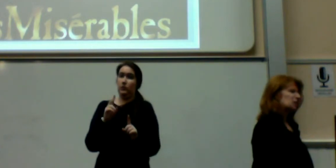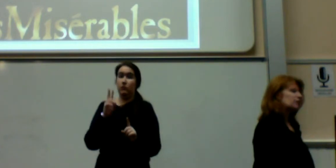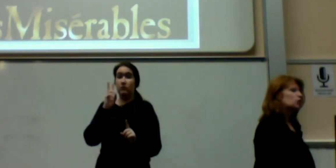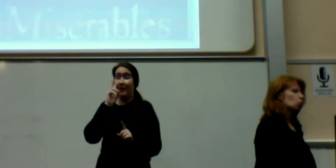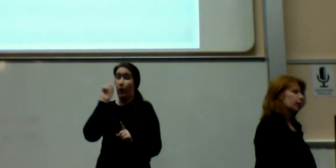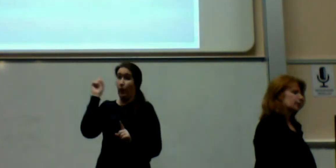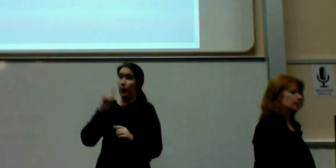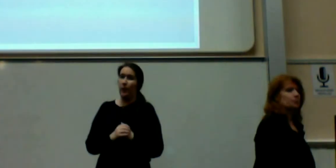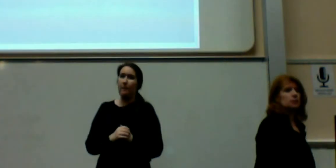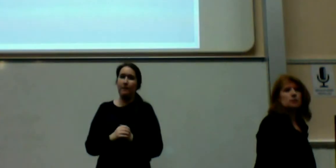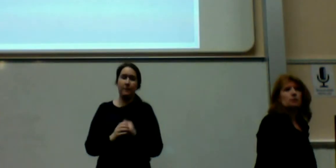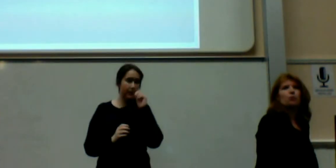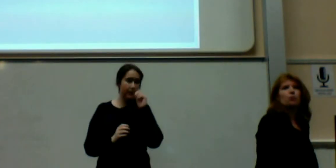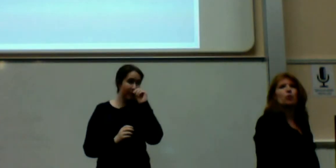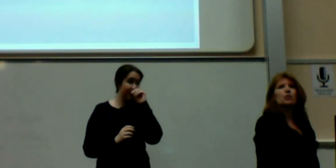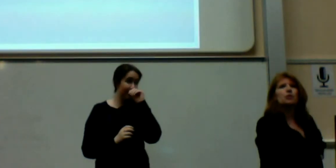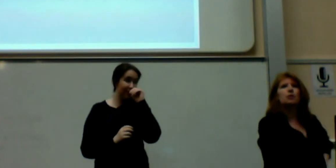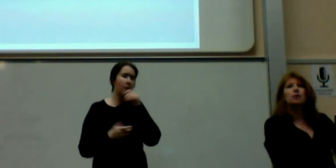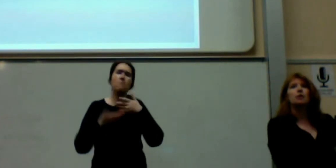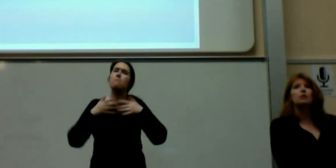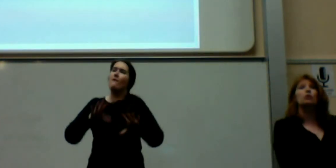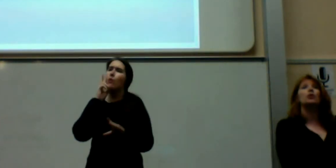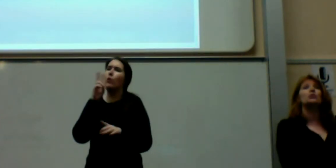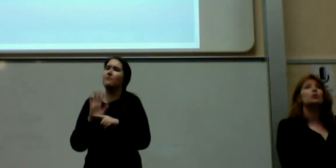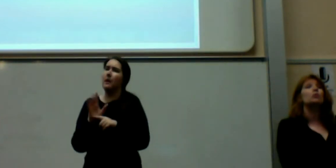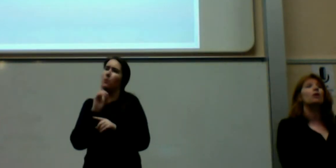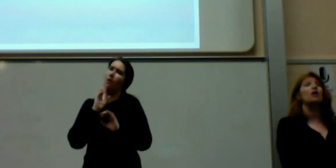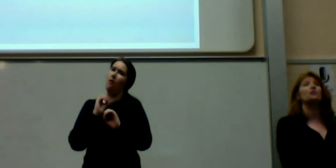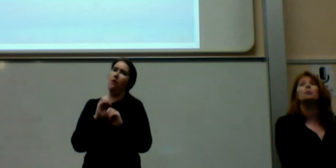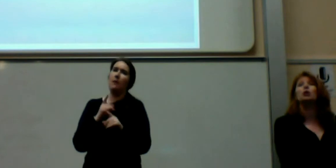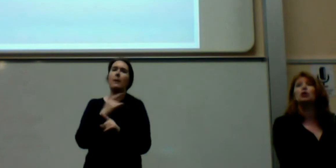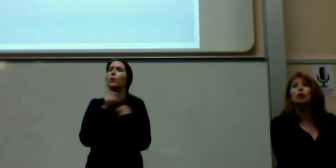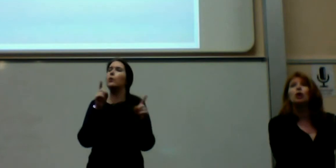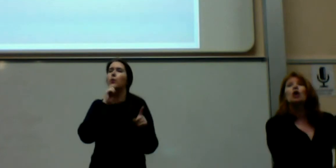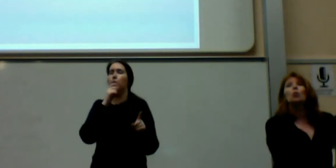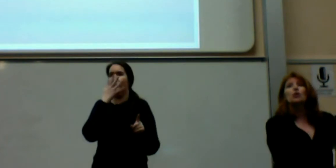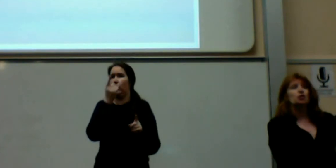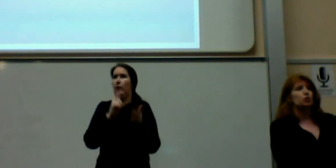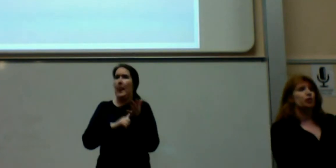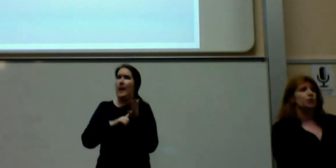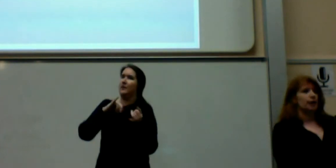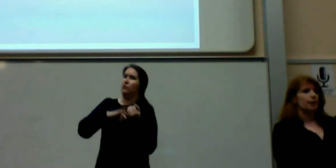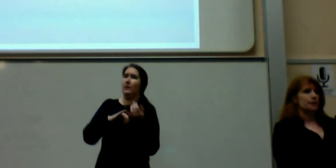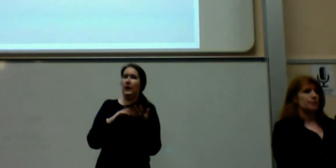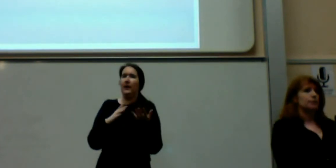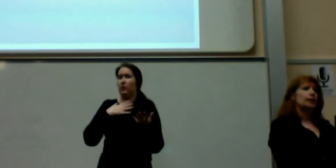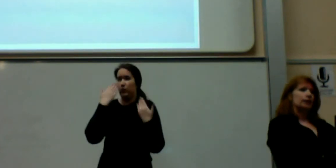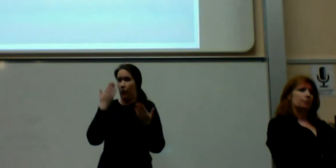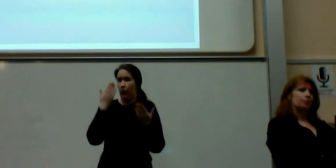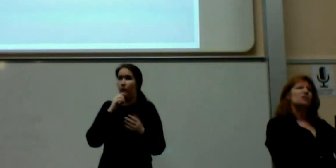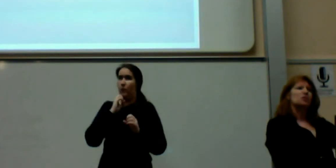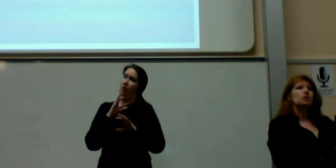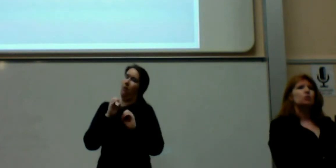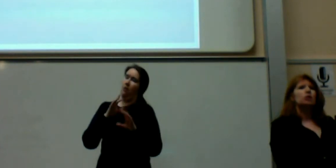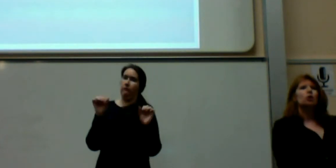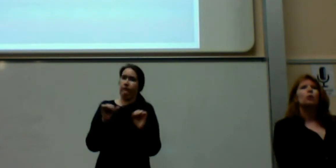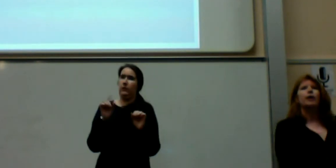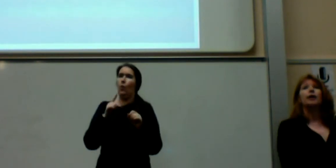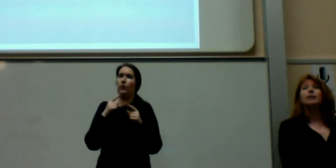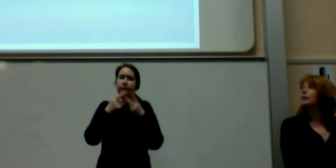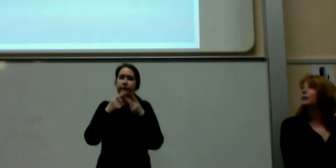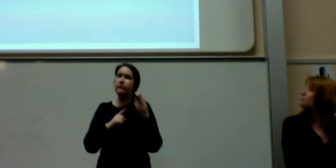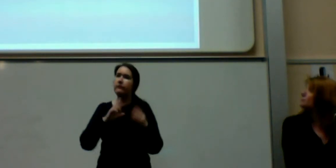Let me give you a quick synopsis of before the scene begins, or for those of you who are not familiar with the story of Les Mis, let me give you just sort of a